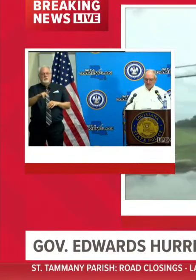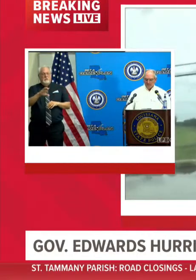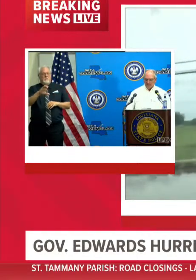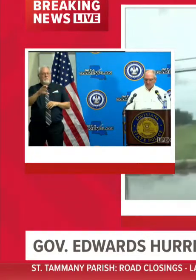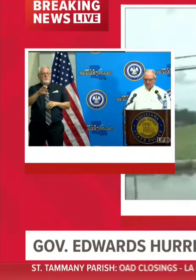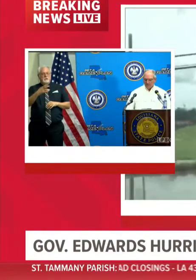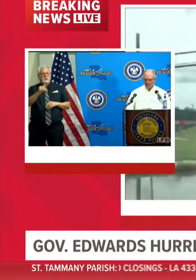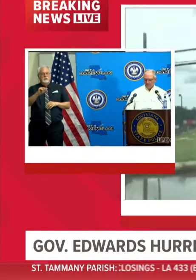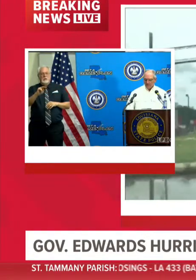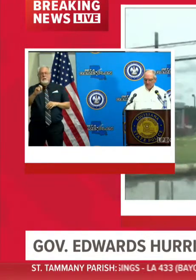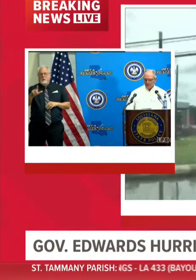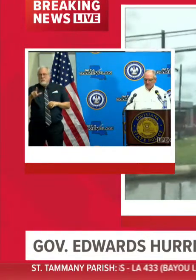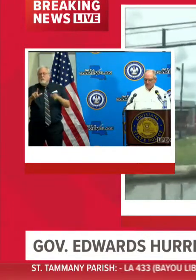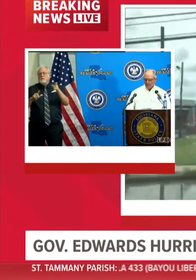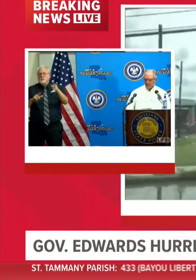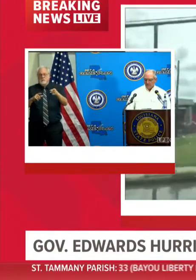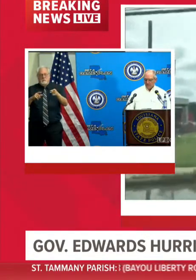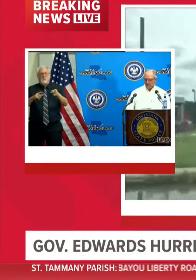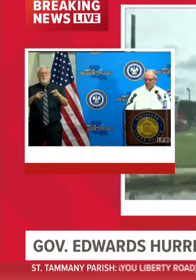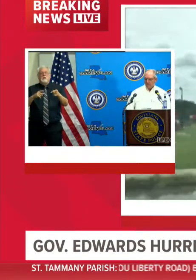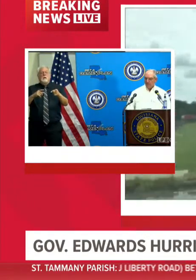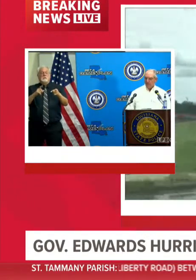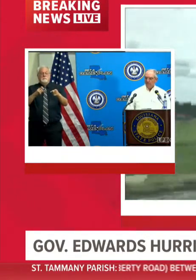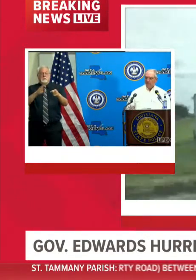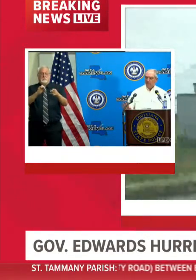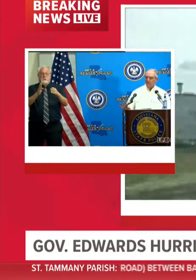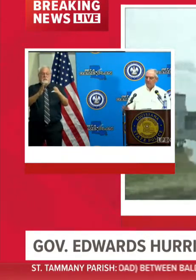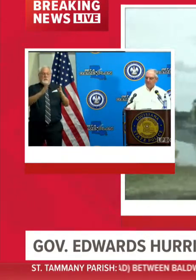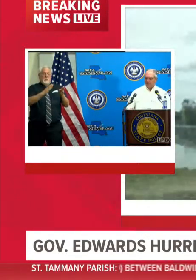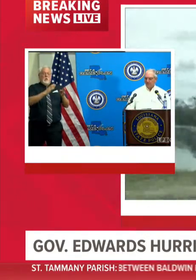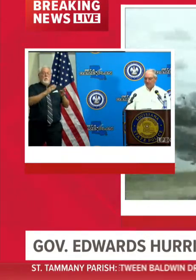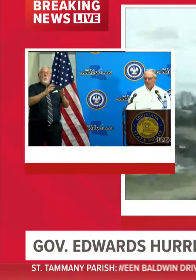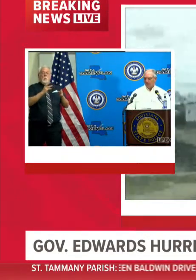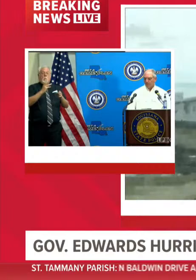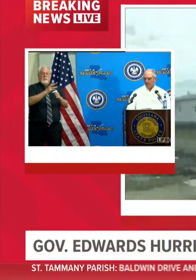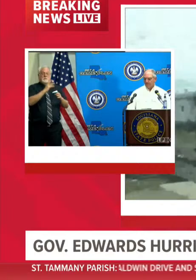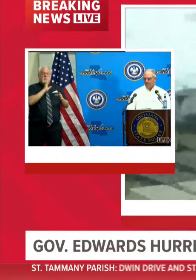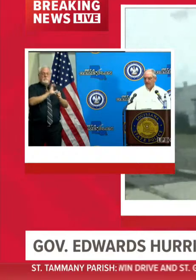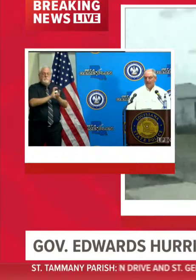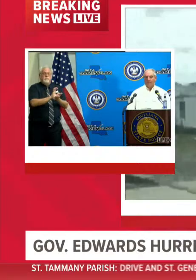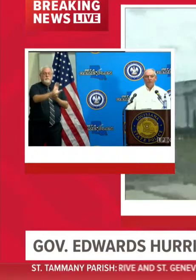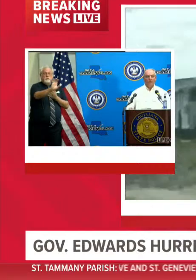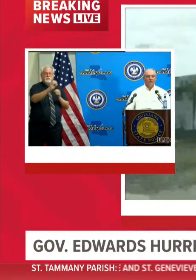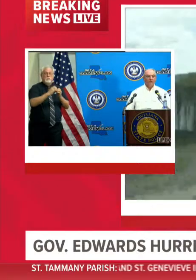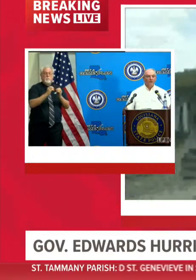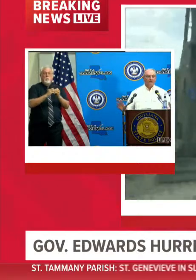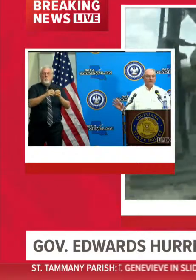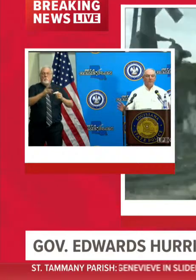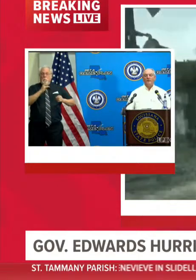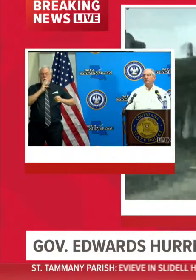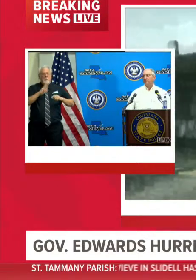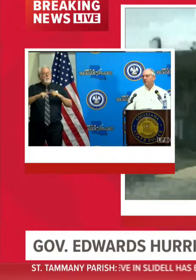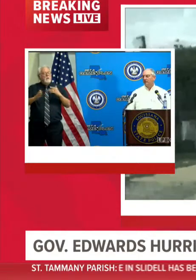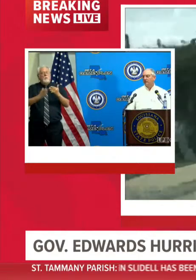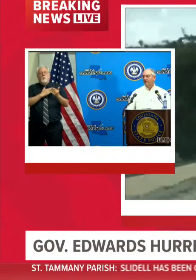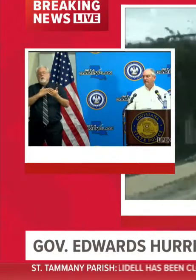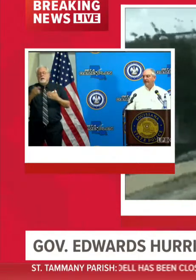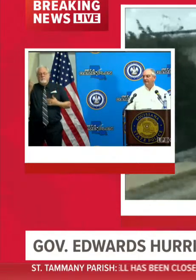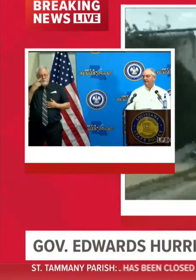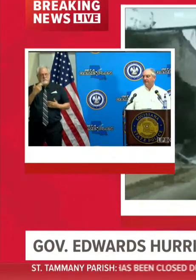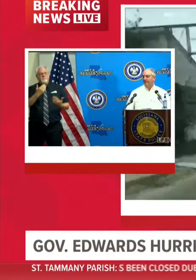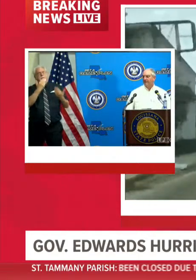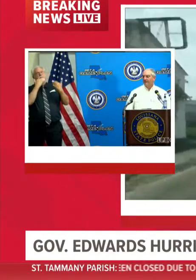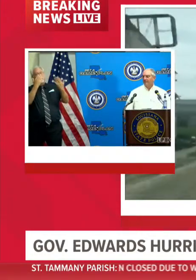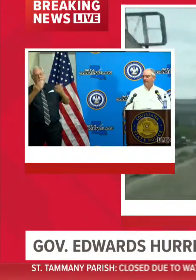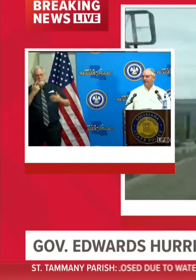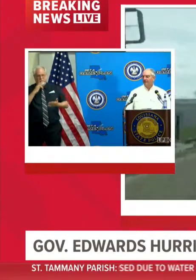forecasted to track further to the west, and which would have pushed much more water up. Well, whatever the reason is, we are very